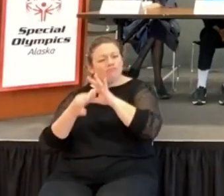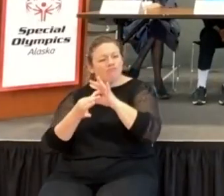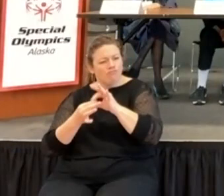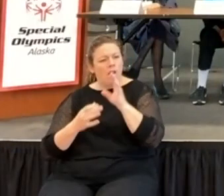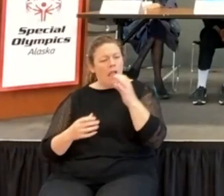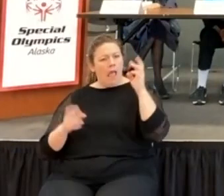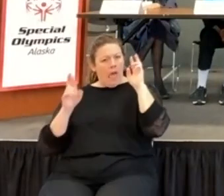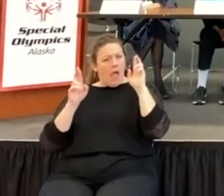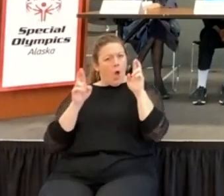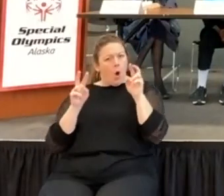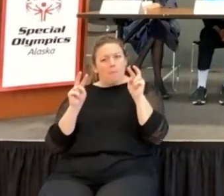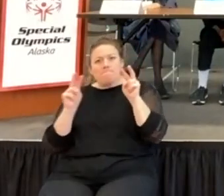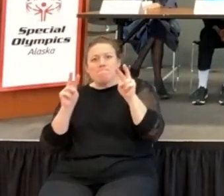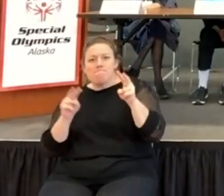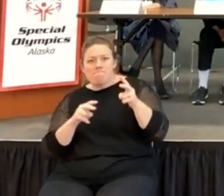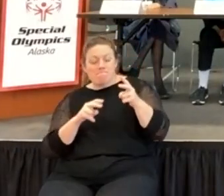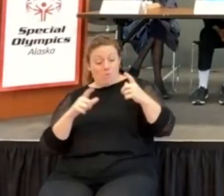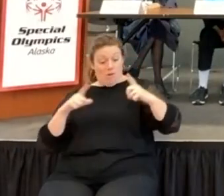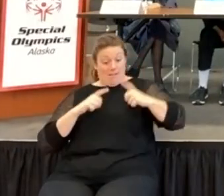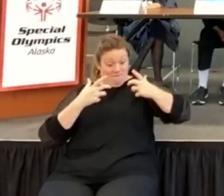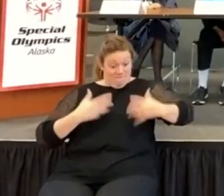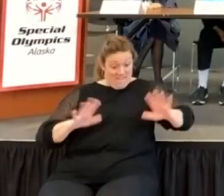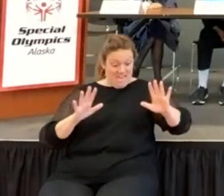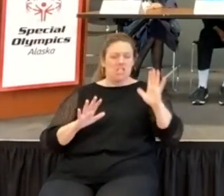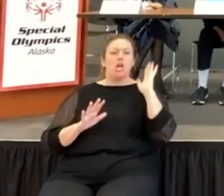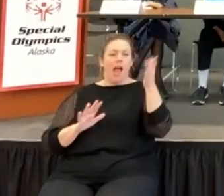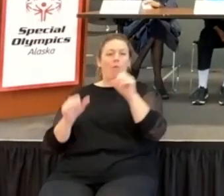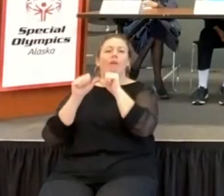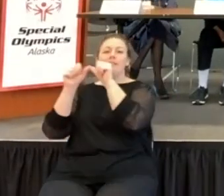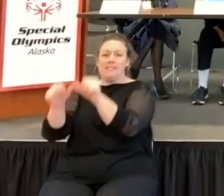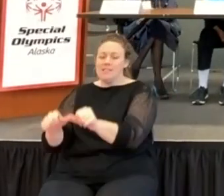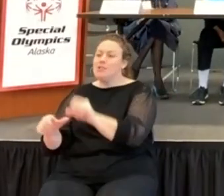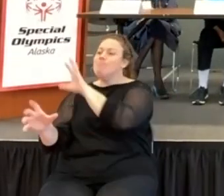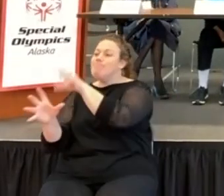I continue to do throughout my lifetime. And